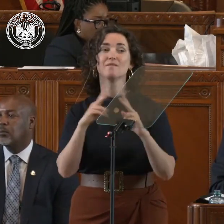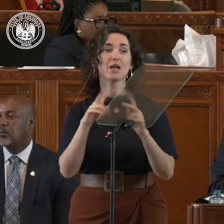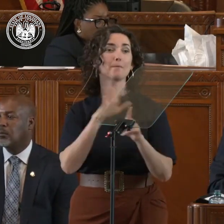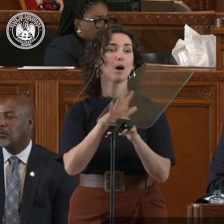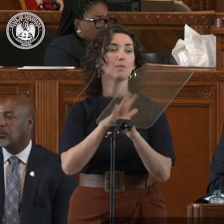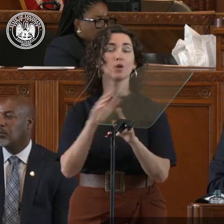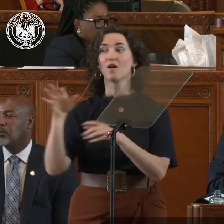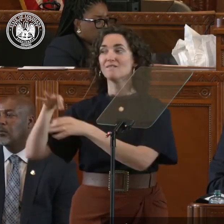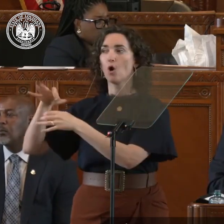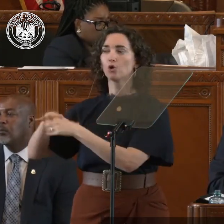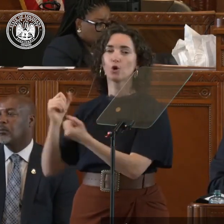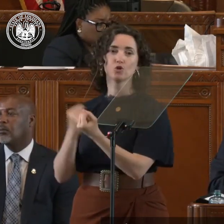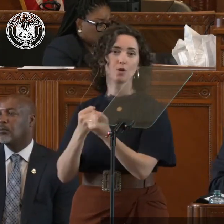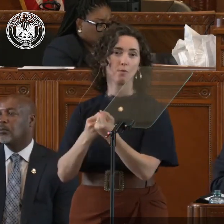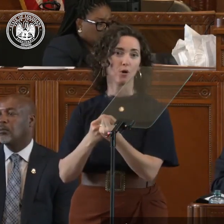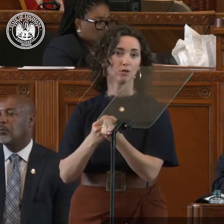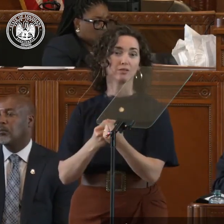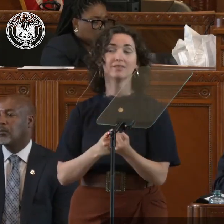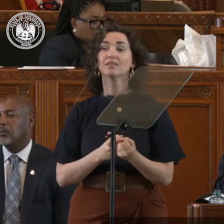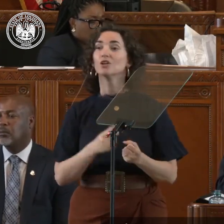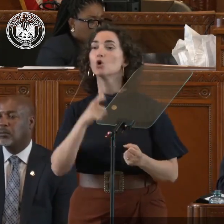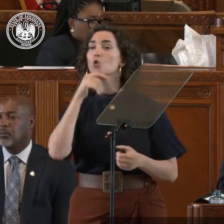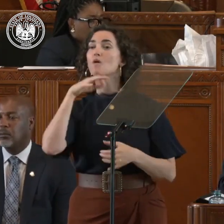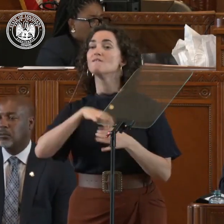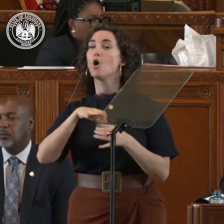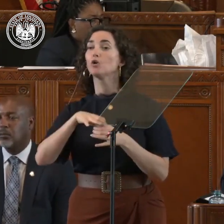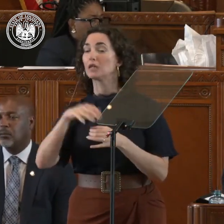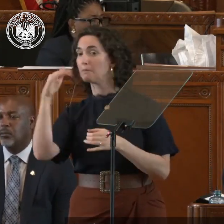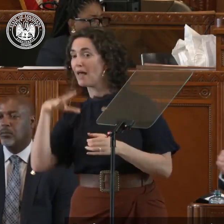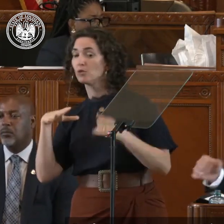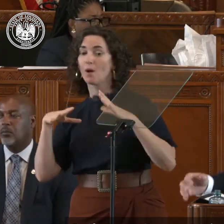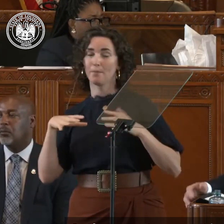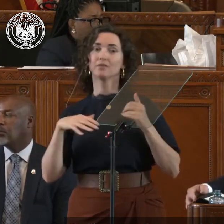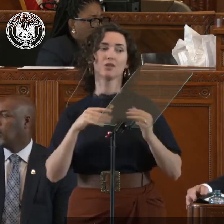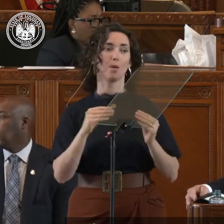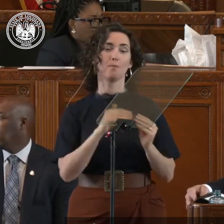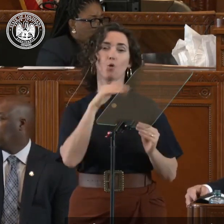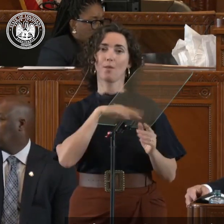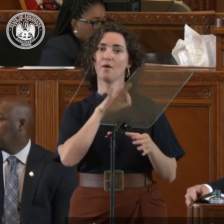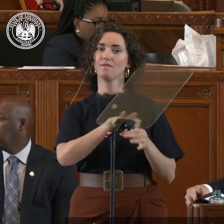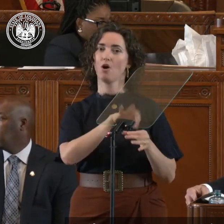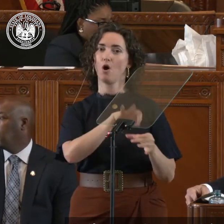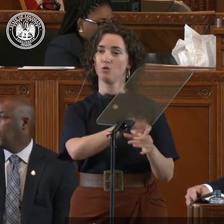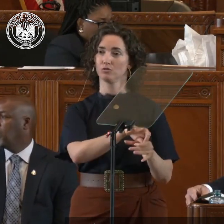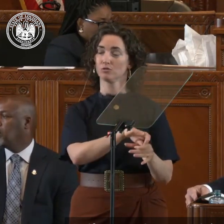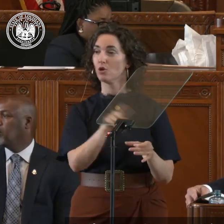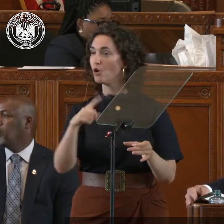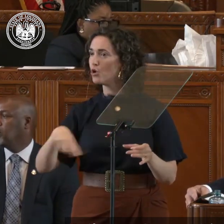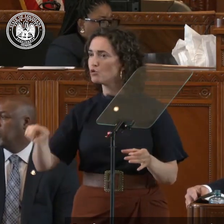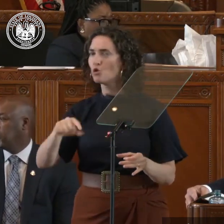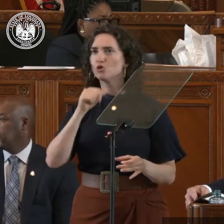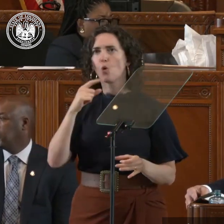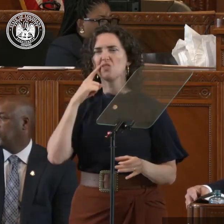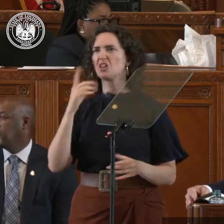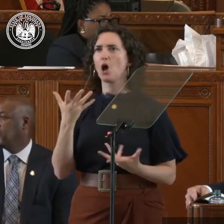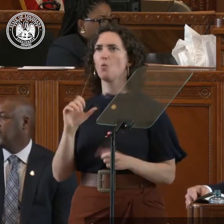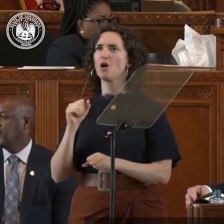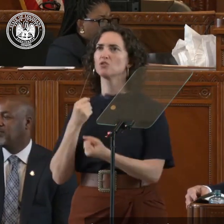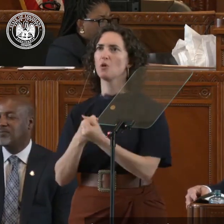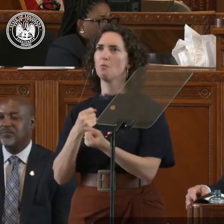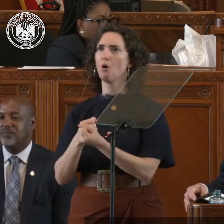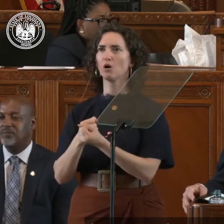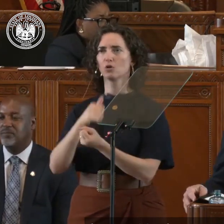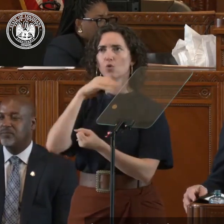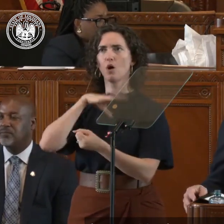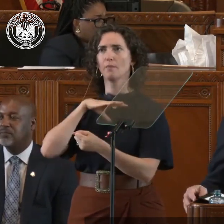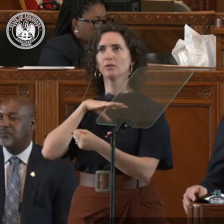voters, and women vote more often than men. So if you won't support it because it's the right thing to do, support it